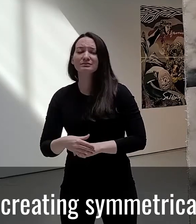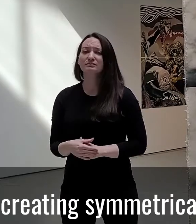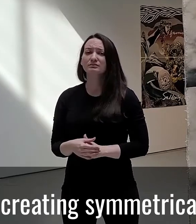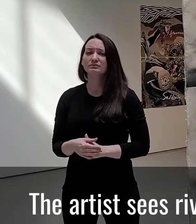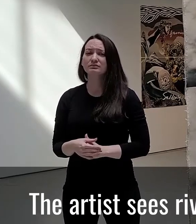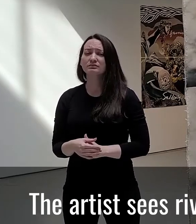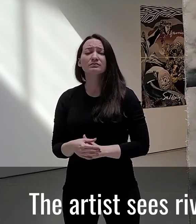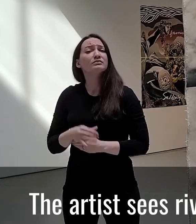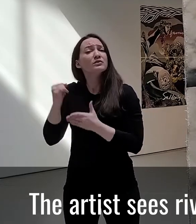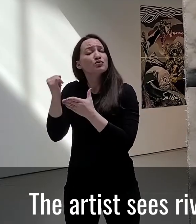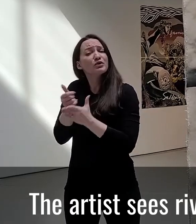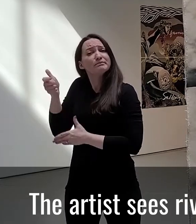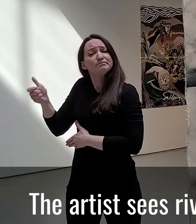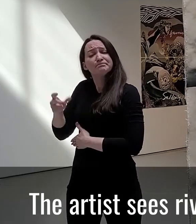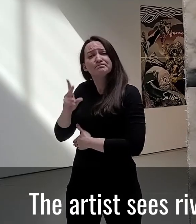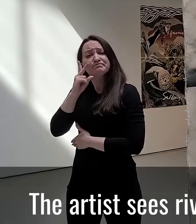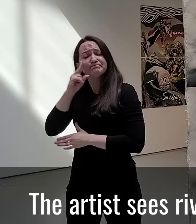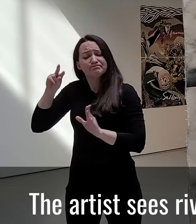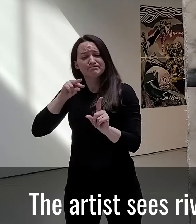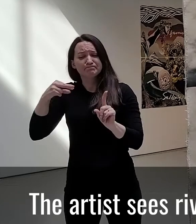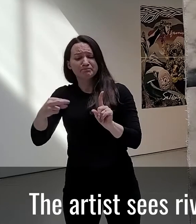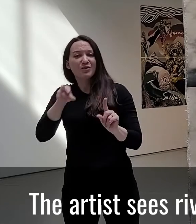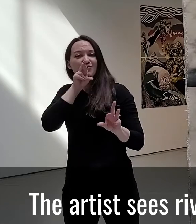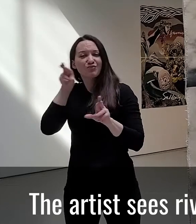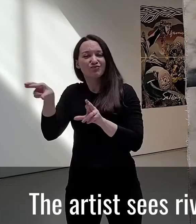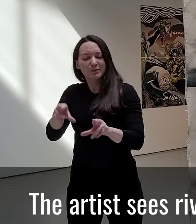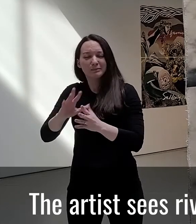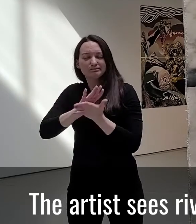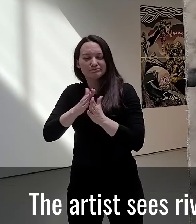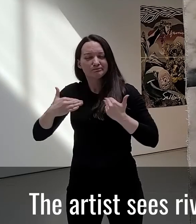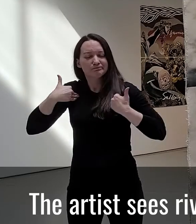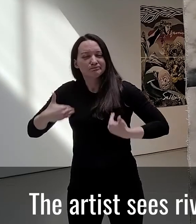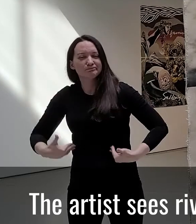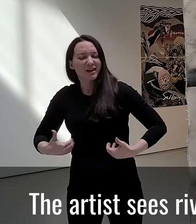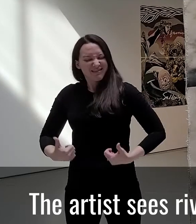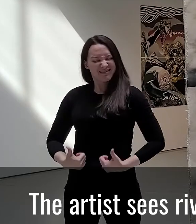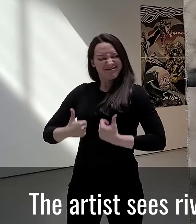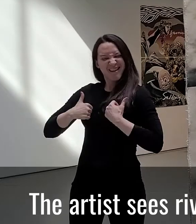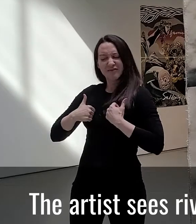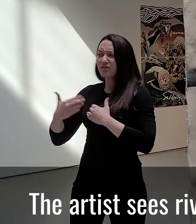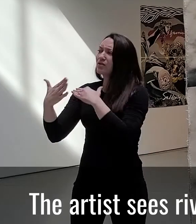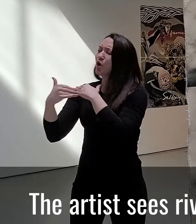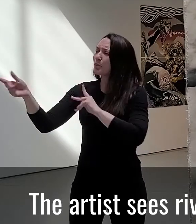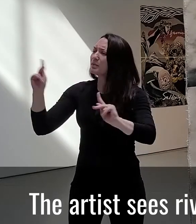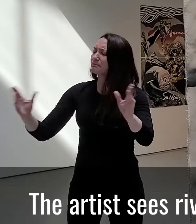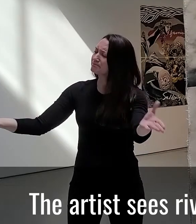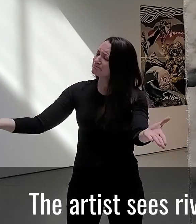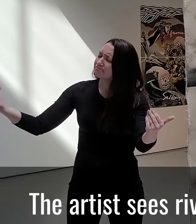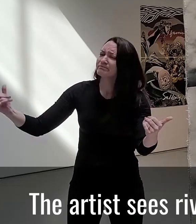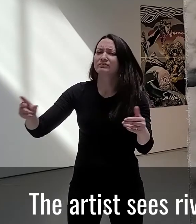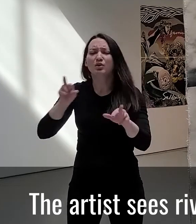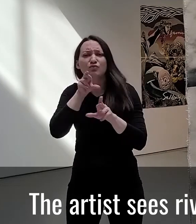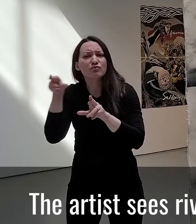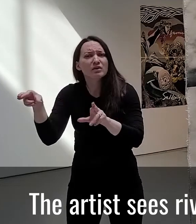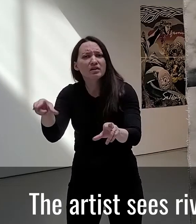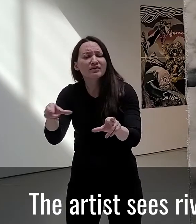The artist sees rivers as beings and is calling for us to see the rivers not as a